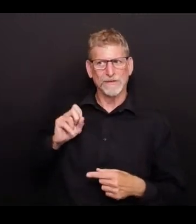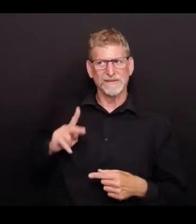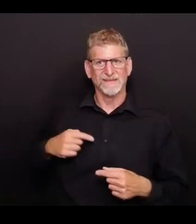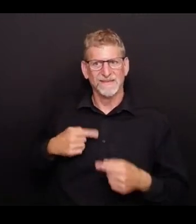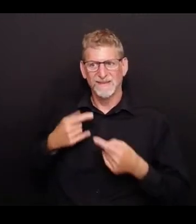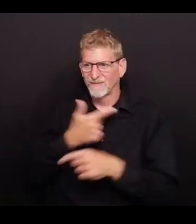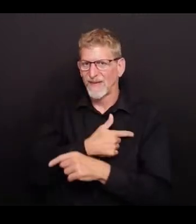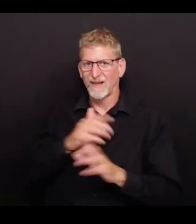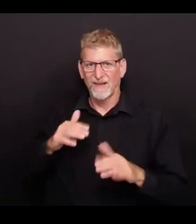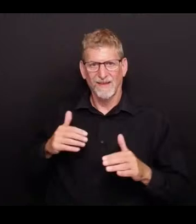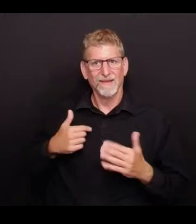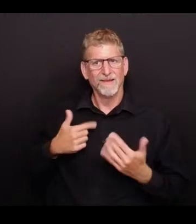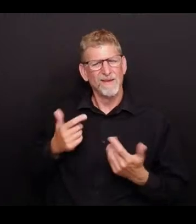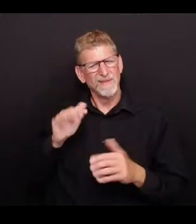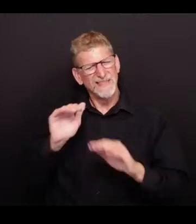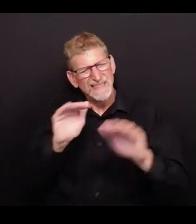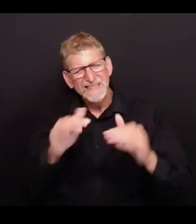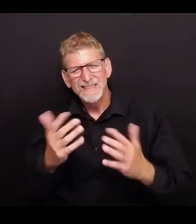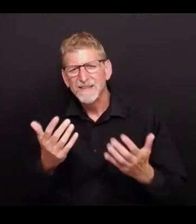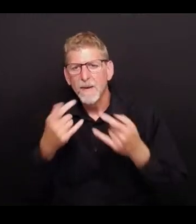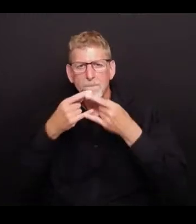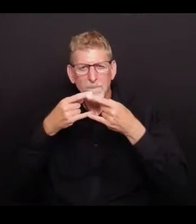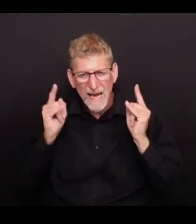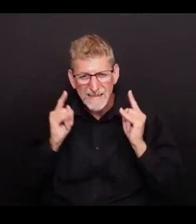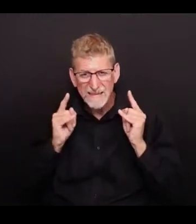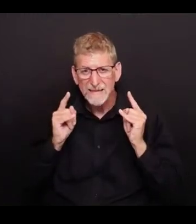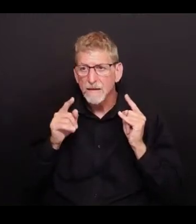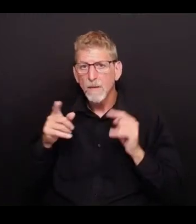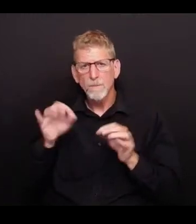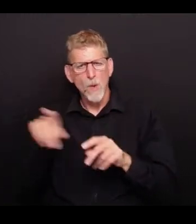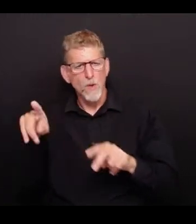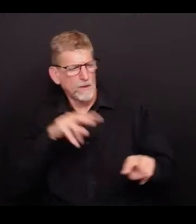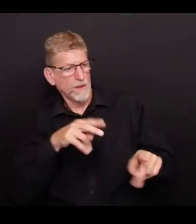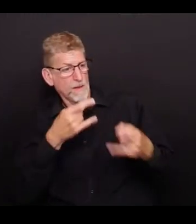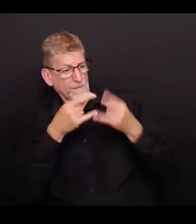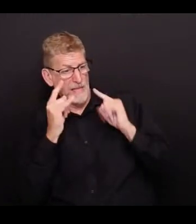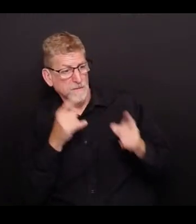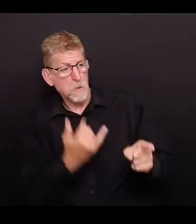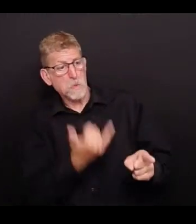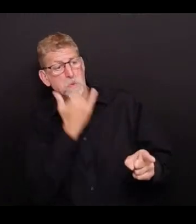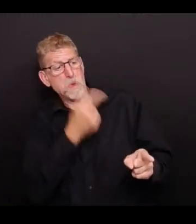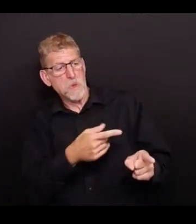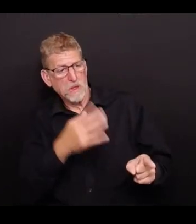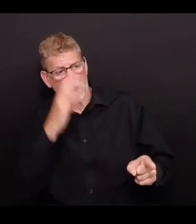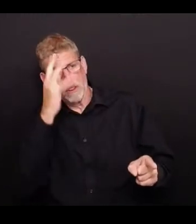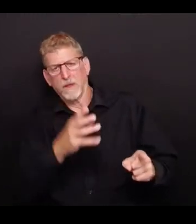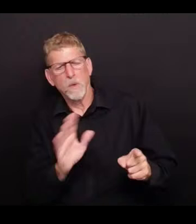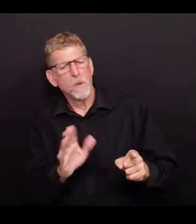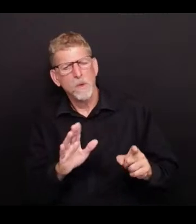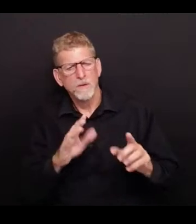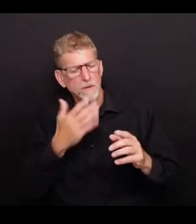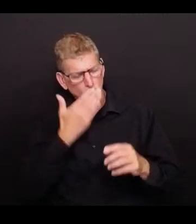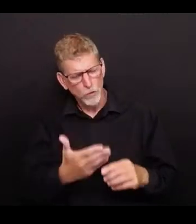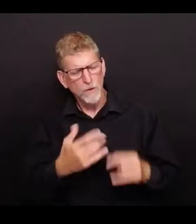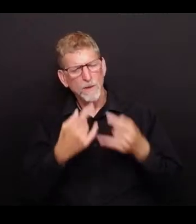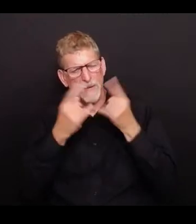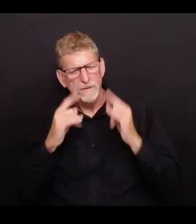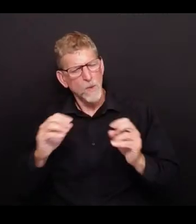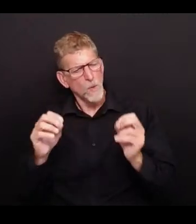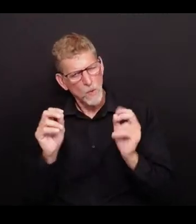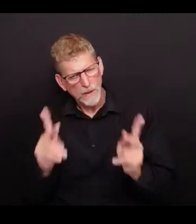want to, say that it's never wrong to mask. And even as the